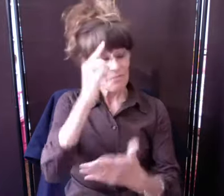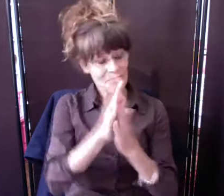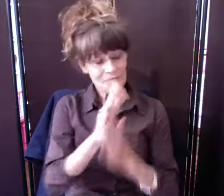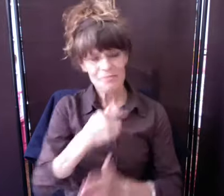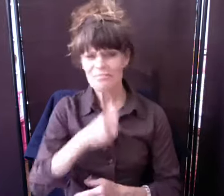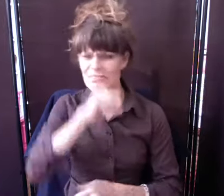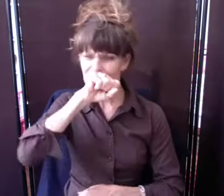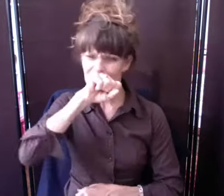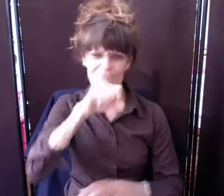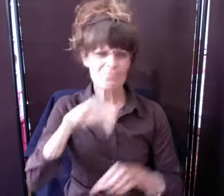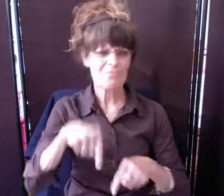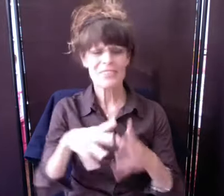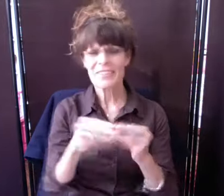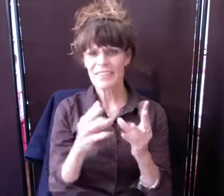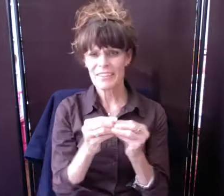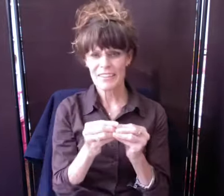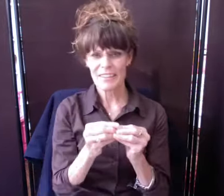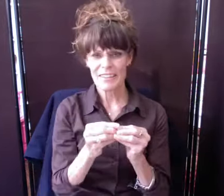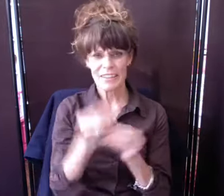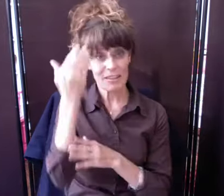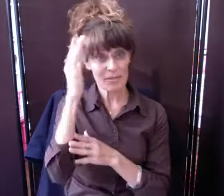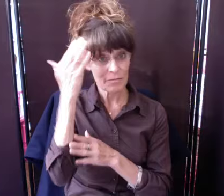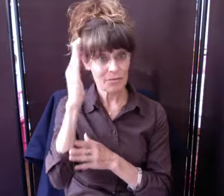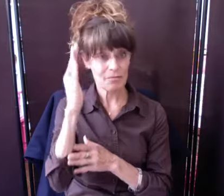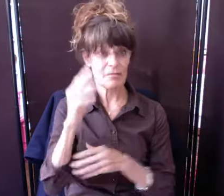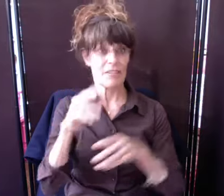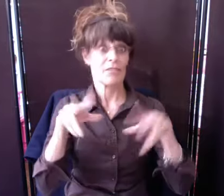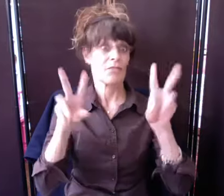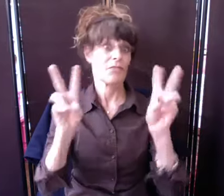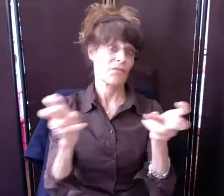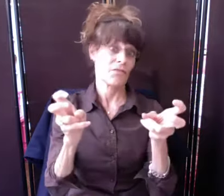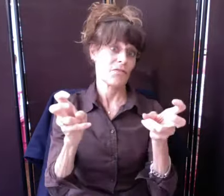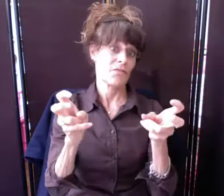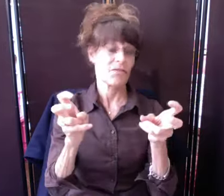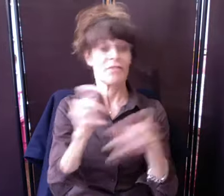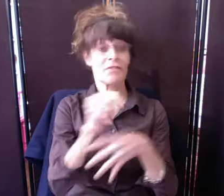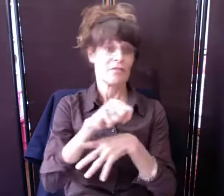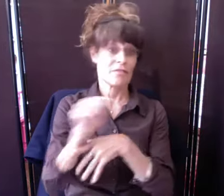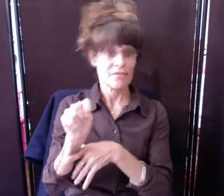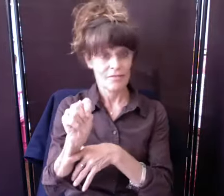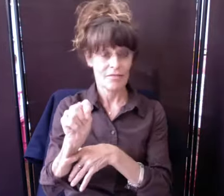realize it was the Covina meeting that I've been to before, but I love this meeting and I love the energy of